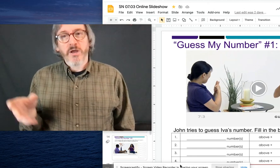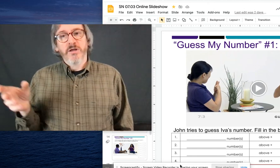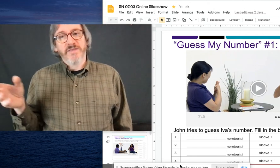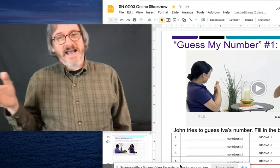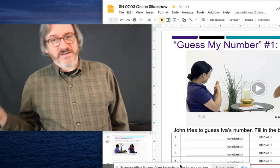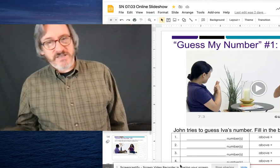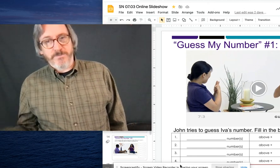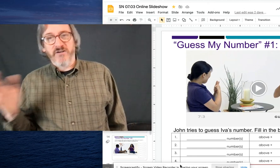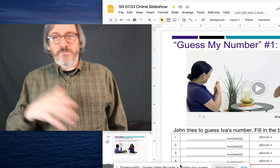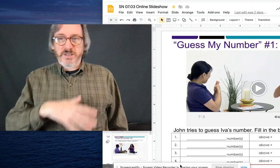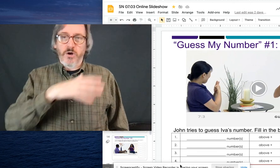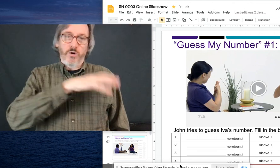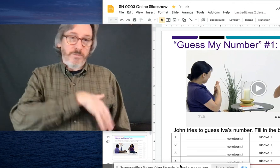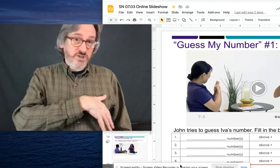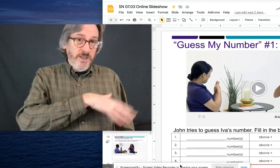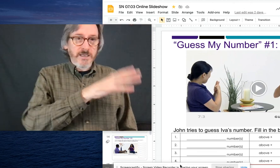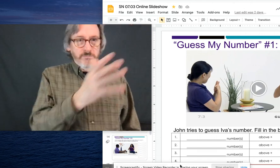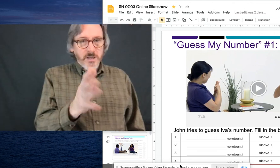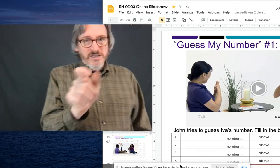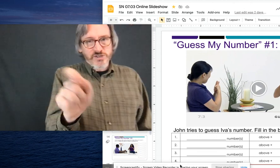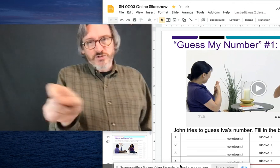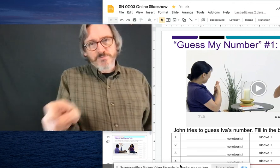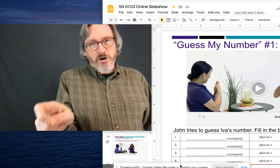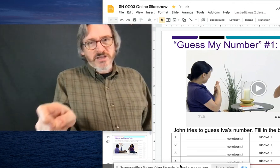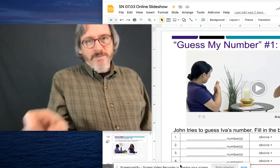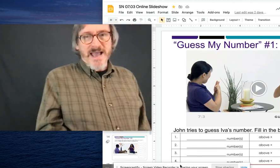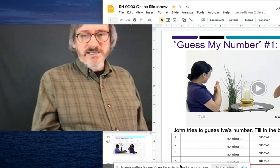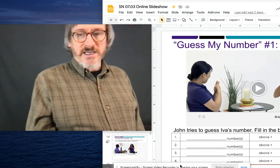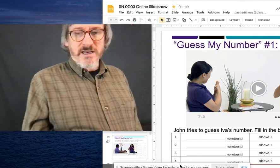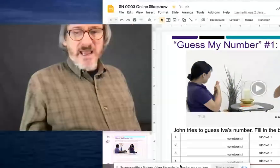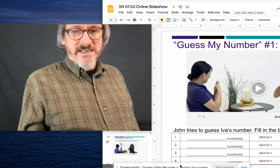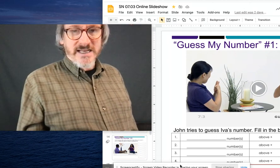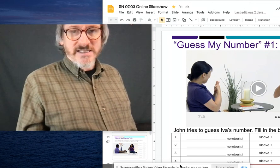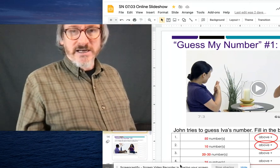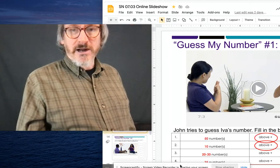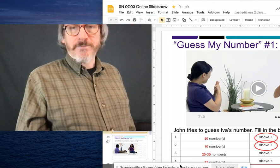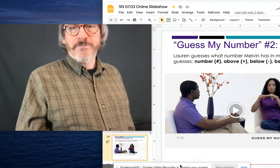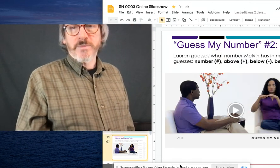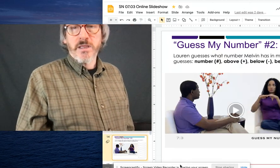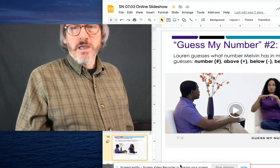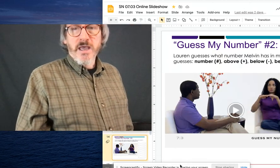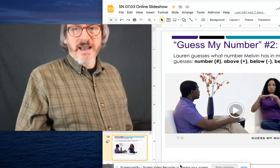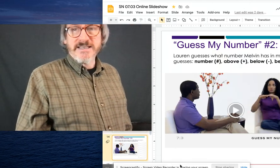But there's John again with his completely fake smile.